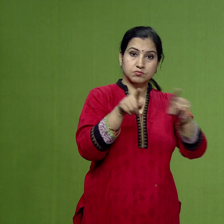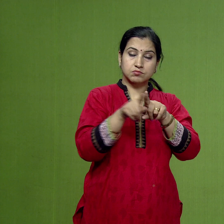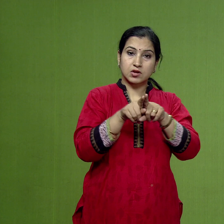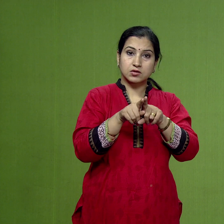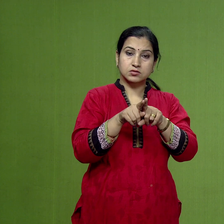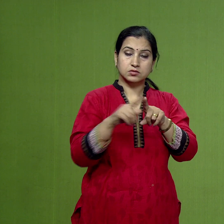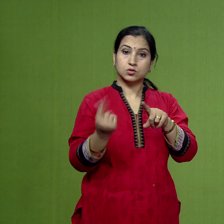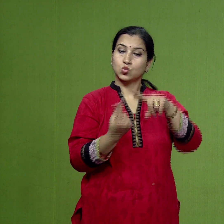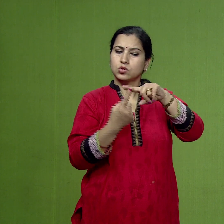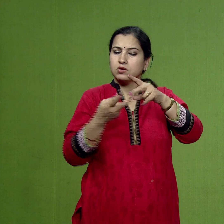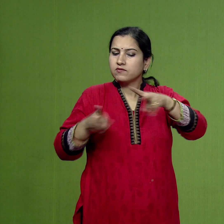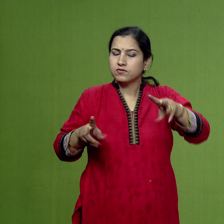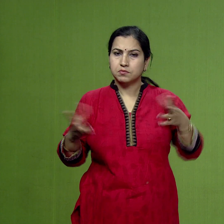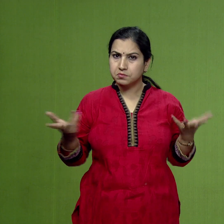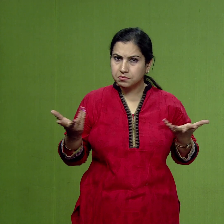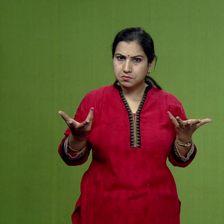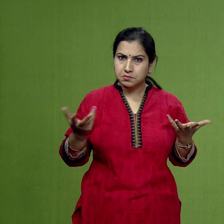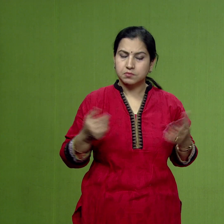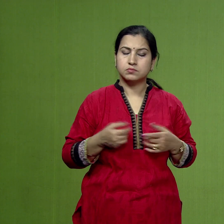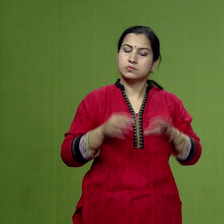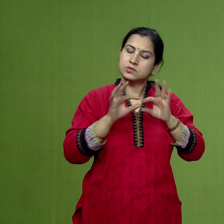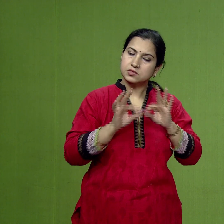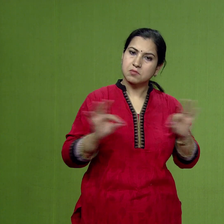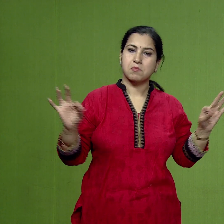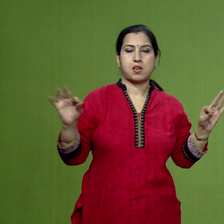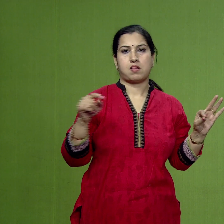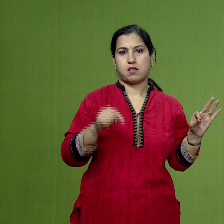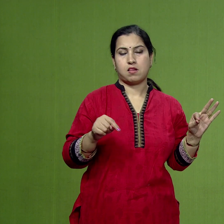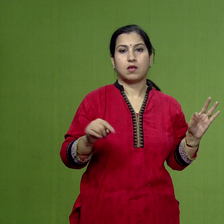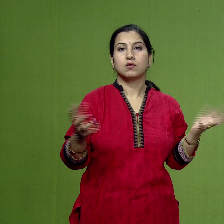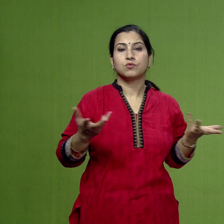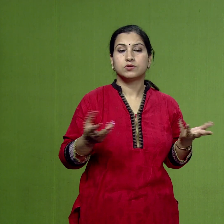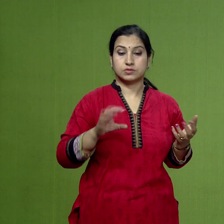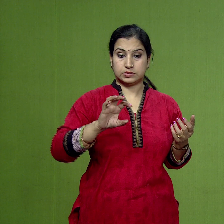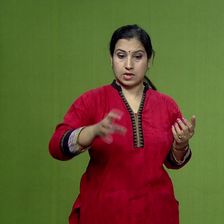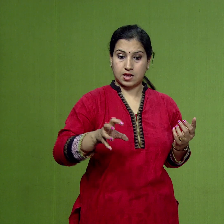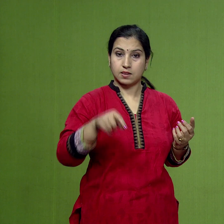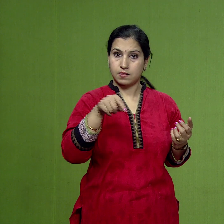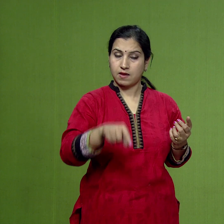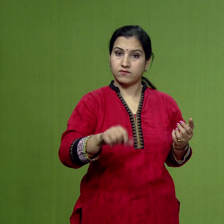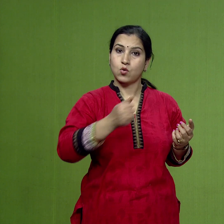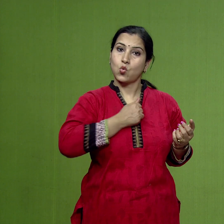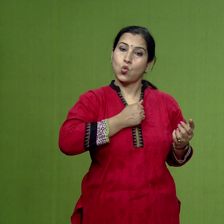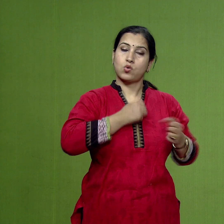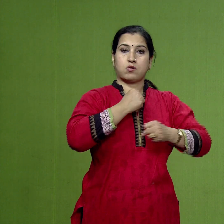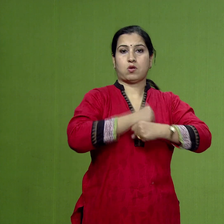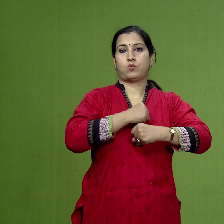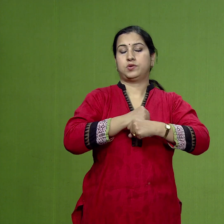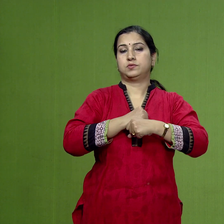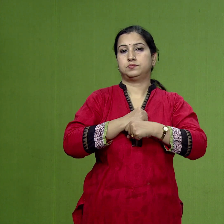union territory? In simple terms, a state has its own government and